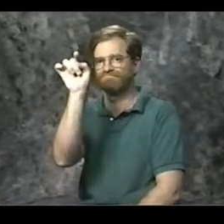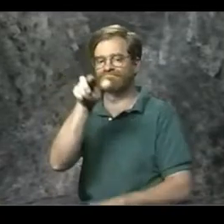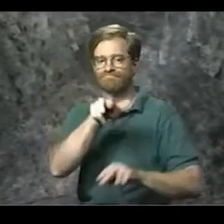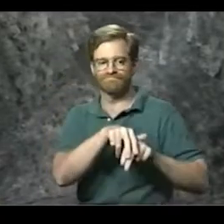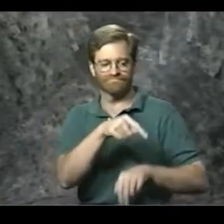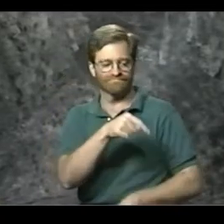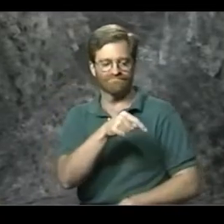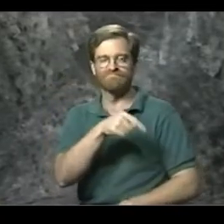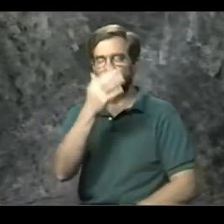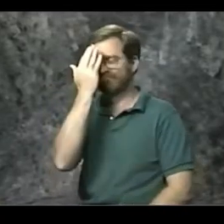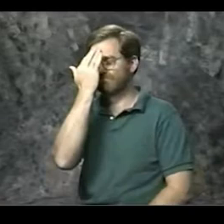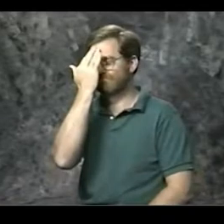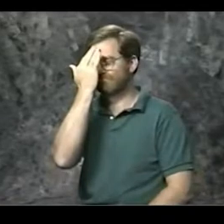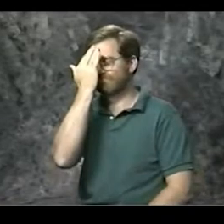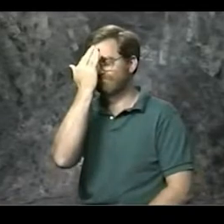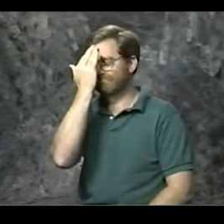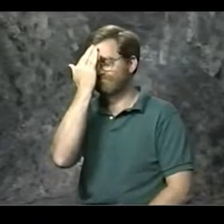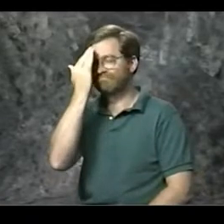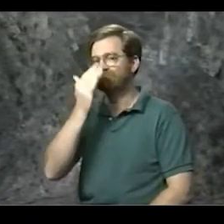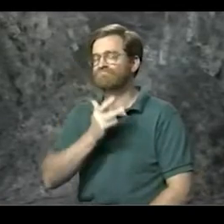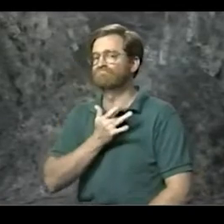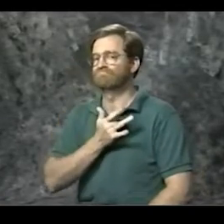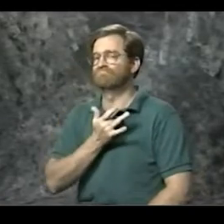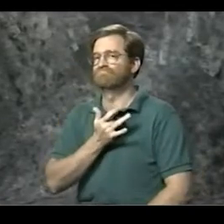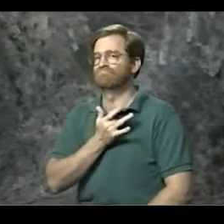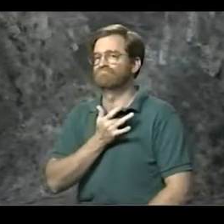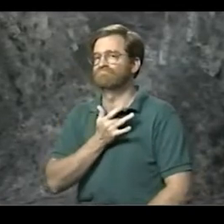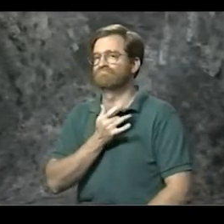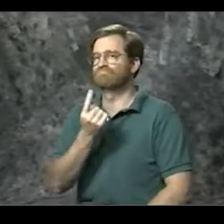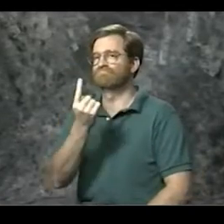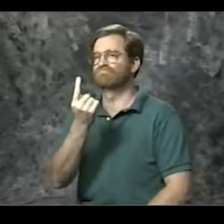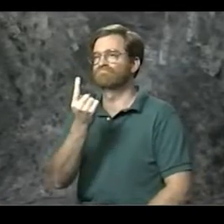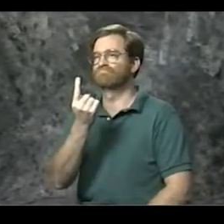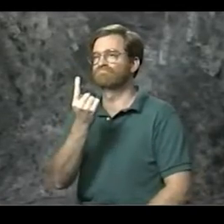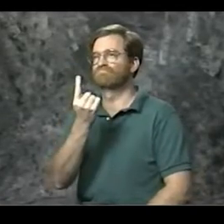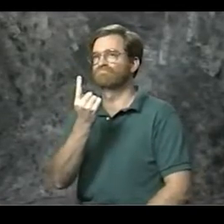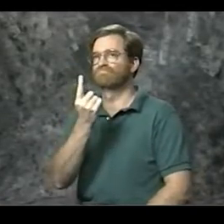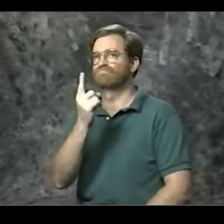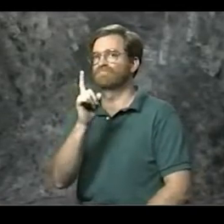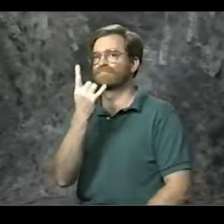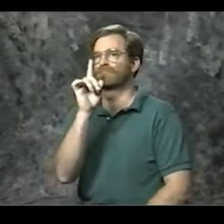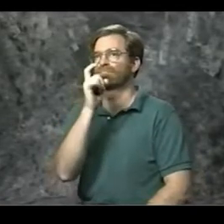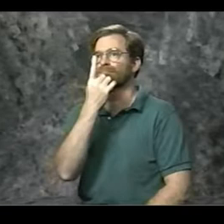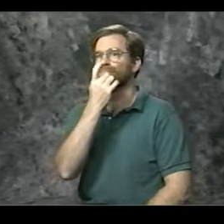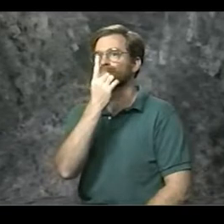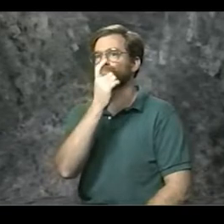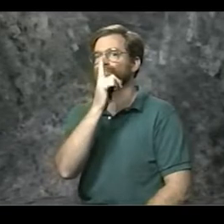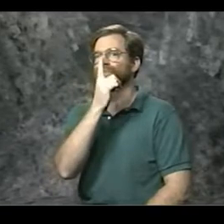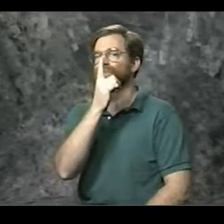11 hours. So as I'm sitting, I see people starting to board the plane, but then I saw this one person